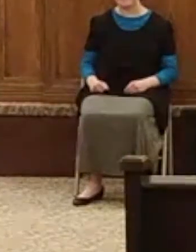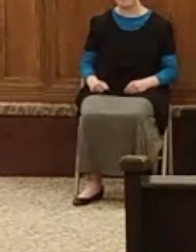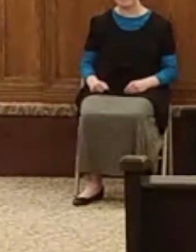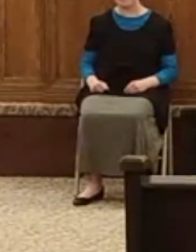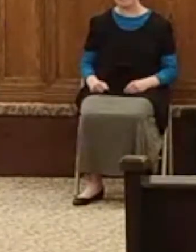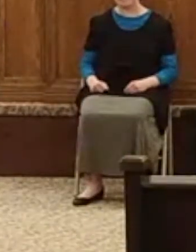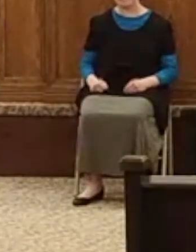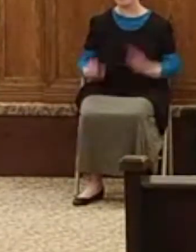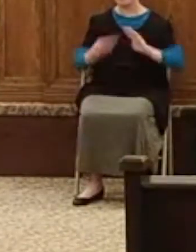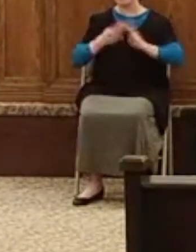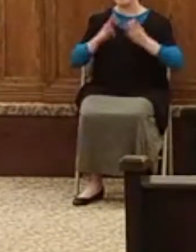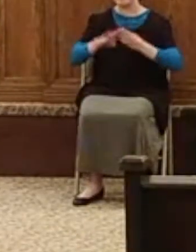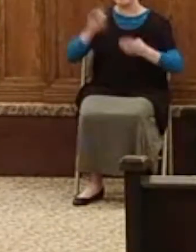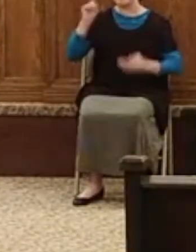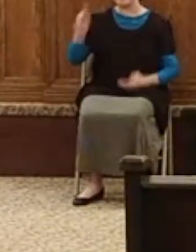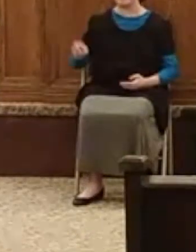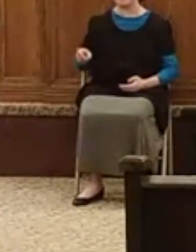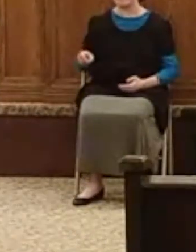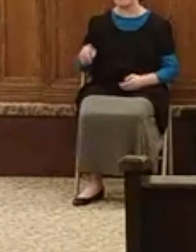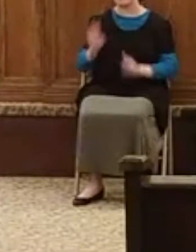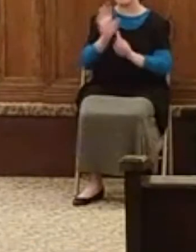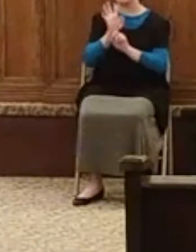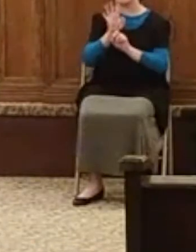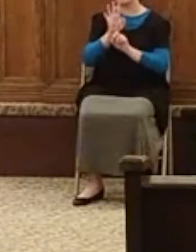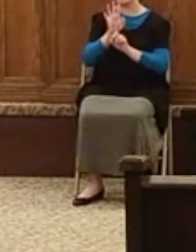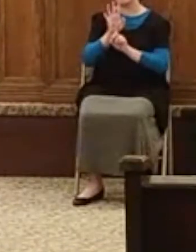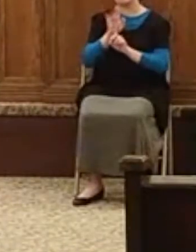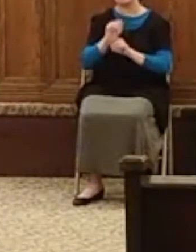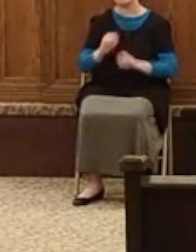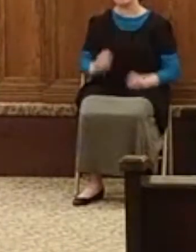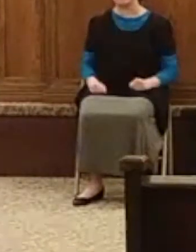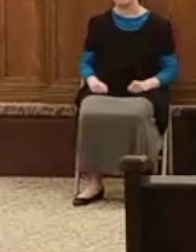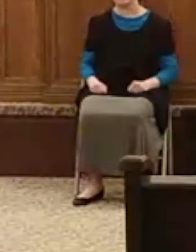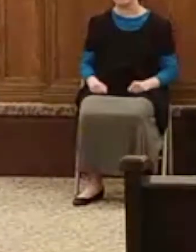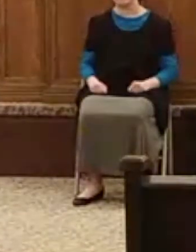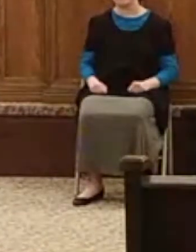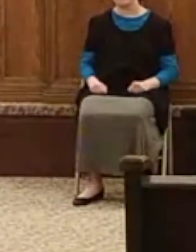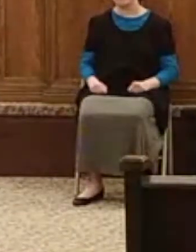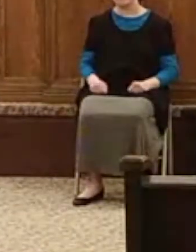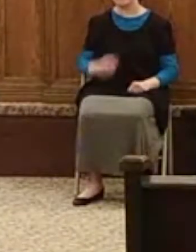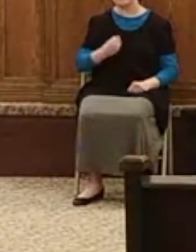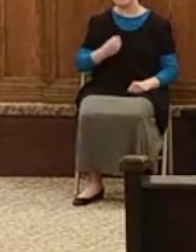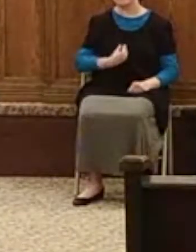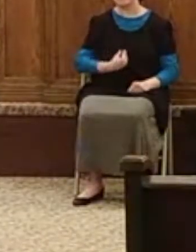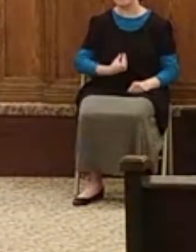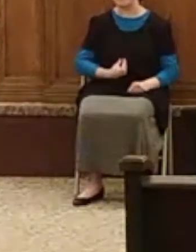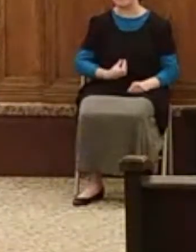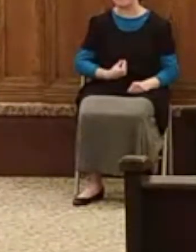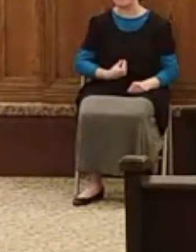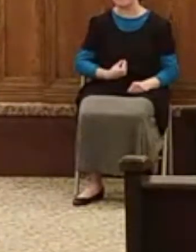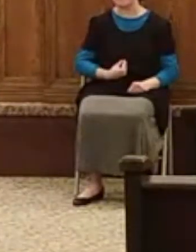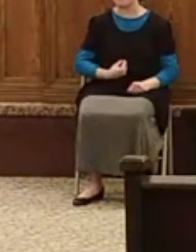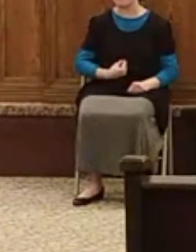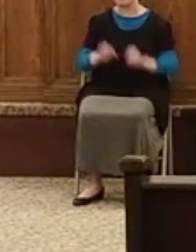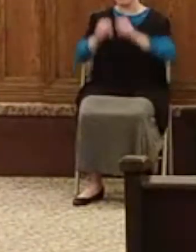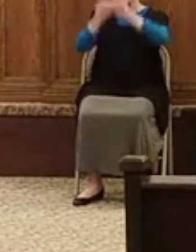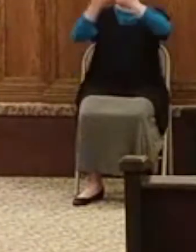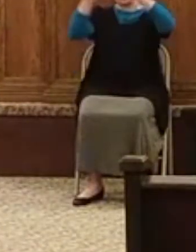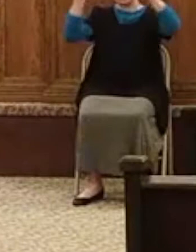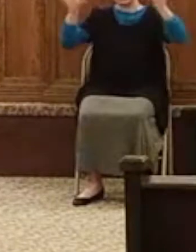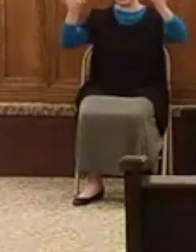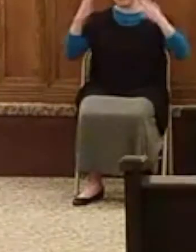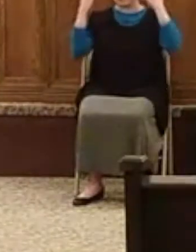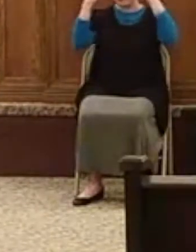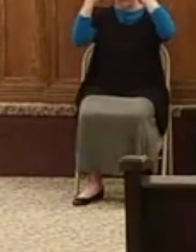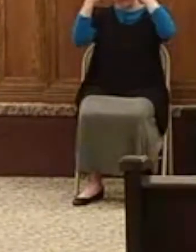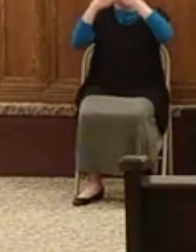that what your city needs is a candle. Yes, sir. Yes, yes. That's willing to shine in dark